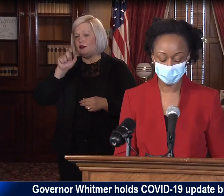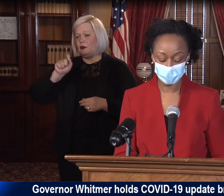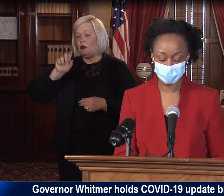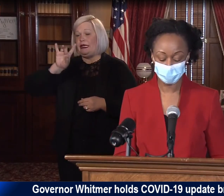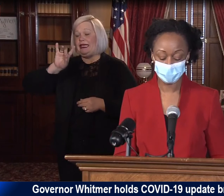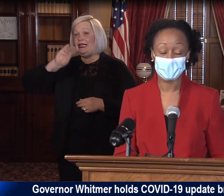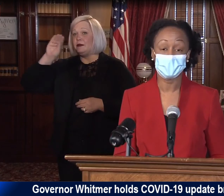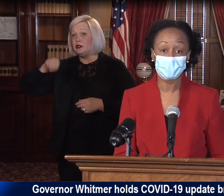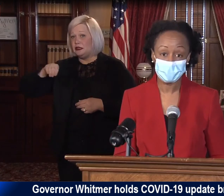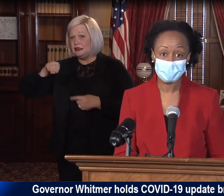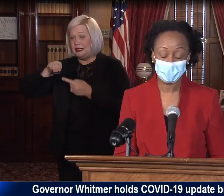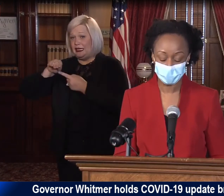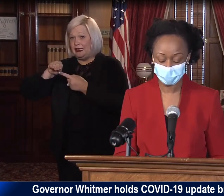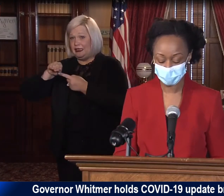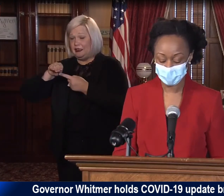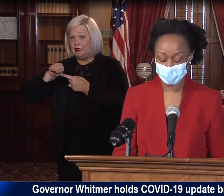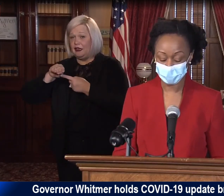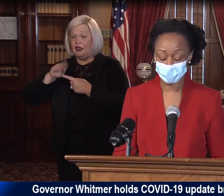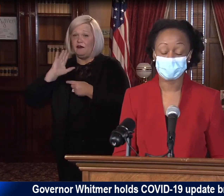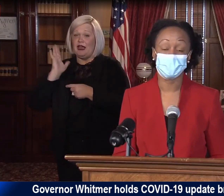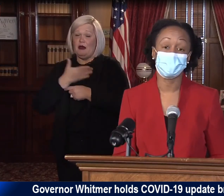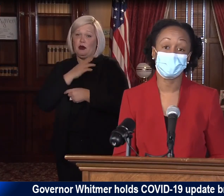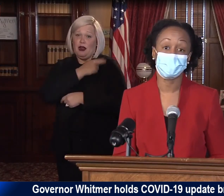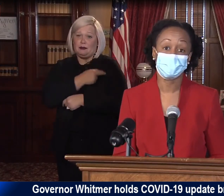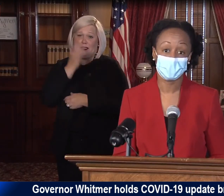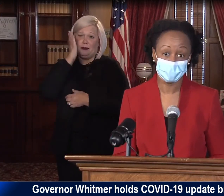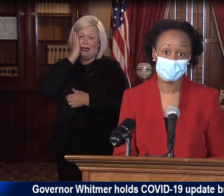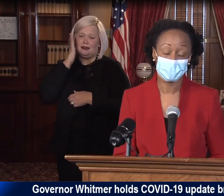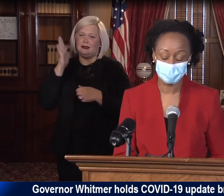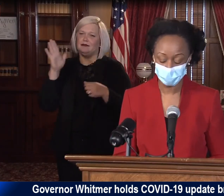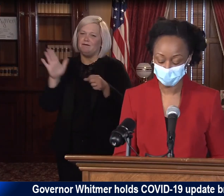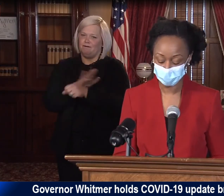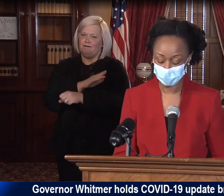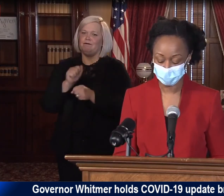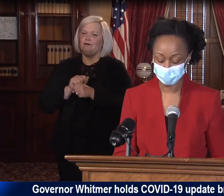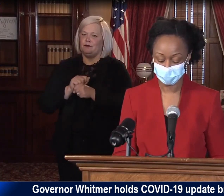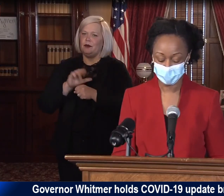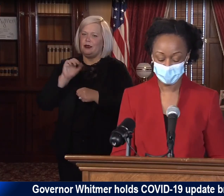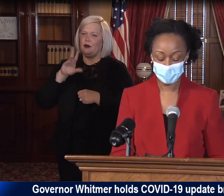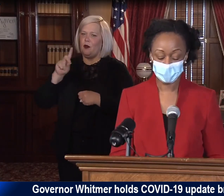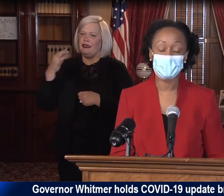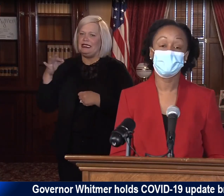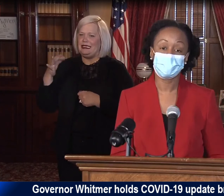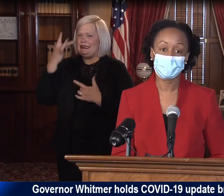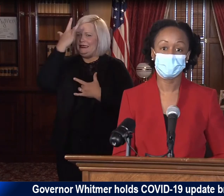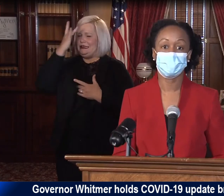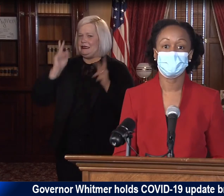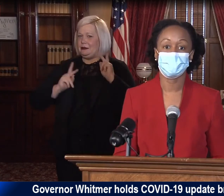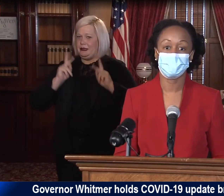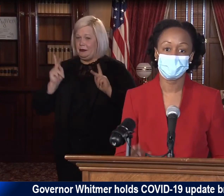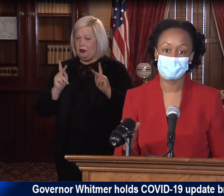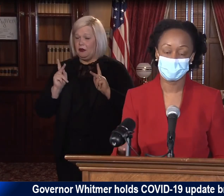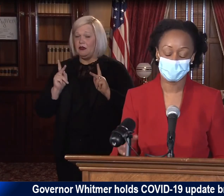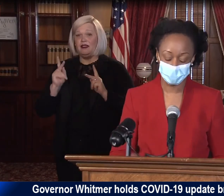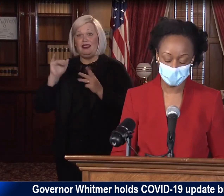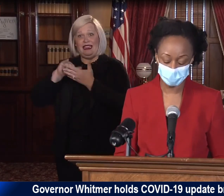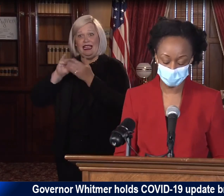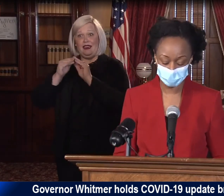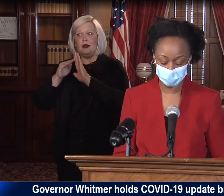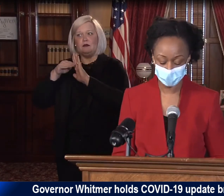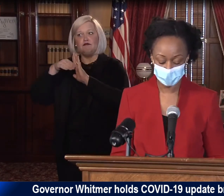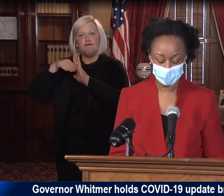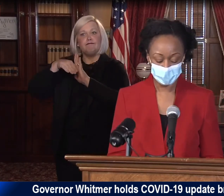12.8% of available inpatient beds are now filled with patients that have COVID-19, and that number continues to